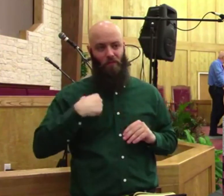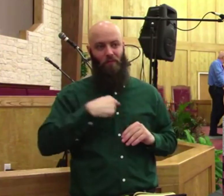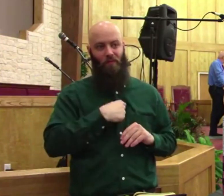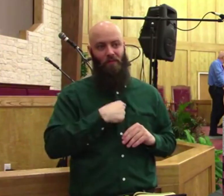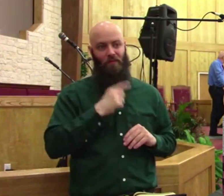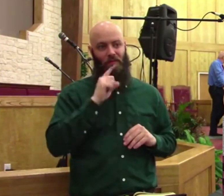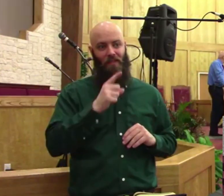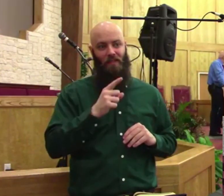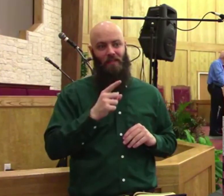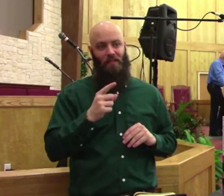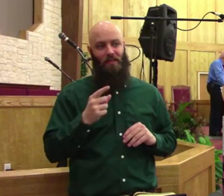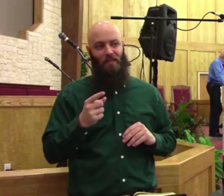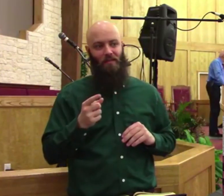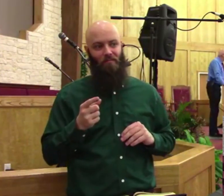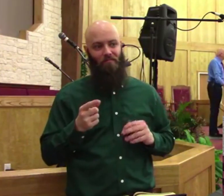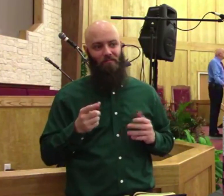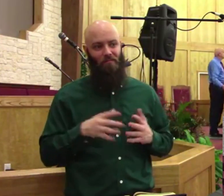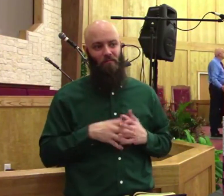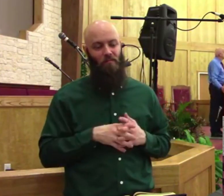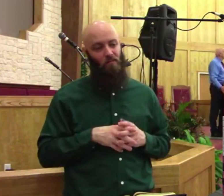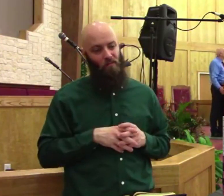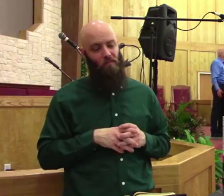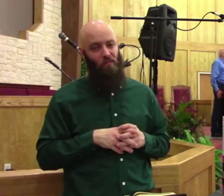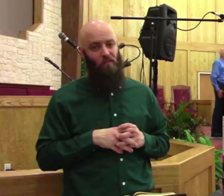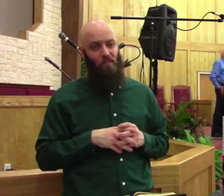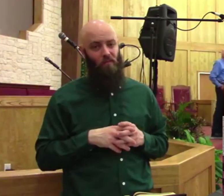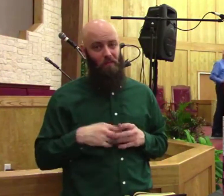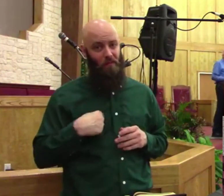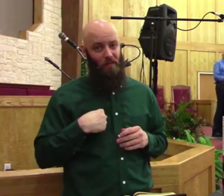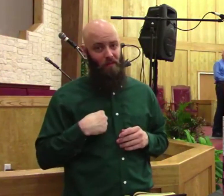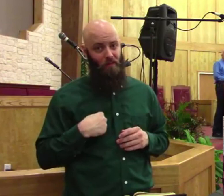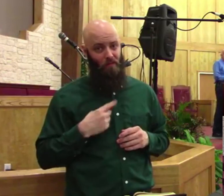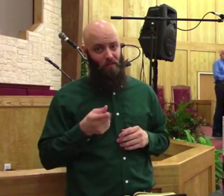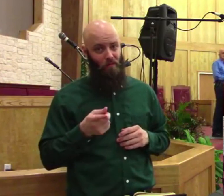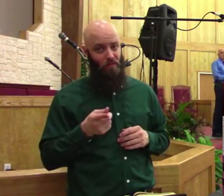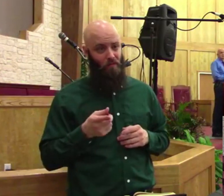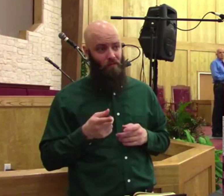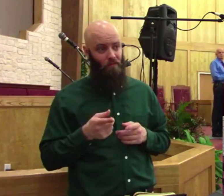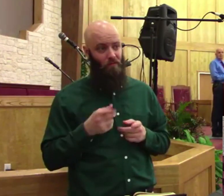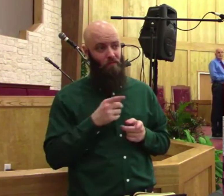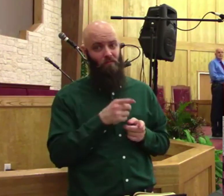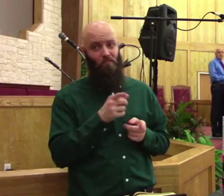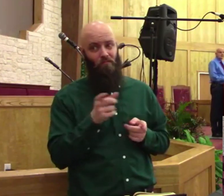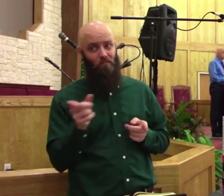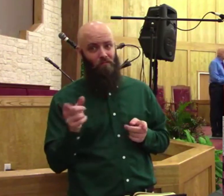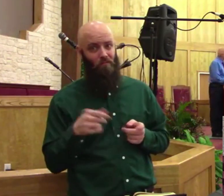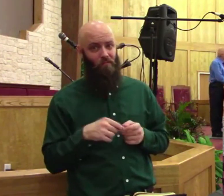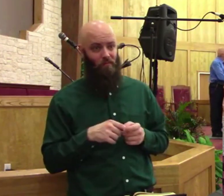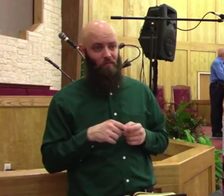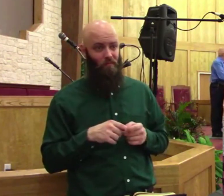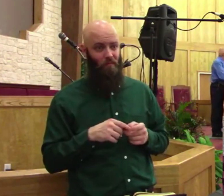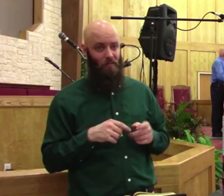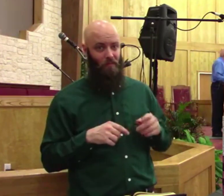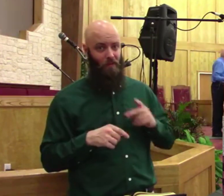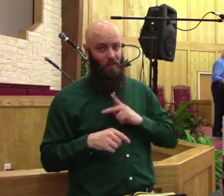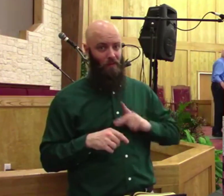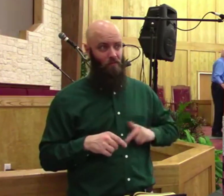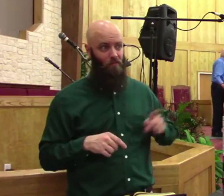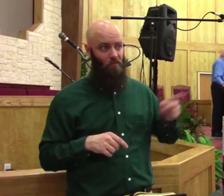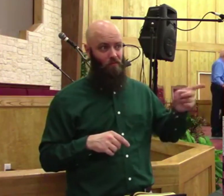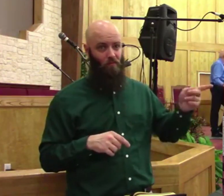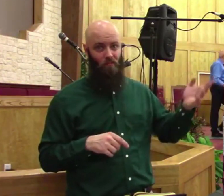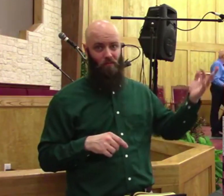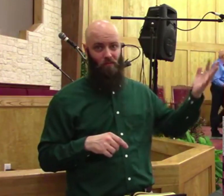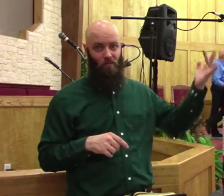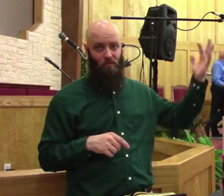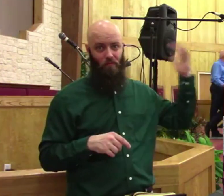different. There's a little difference between you and me and kings of foreign countries